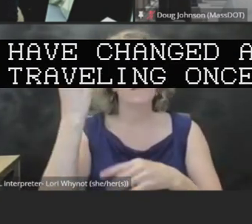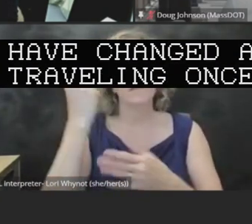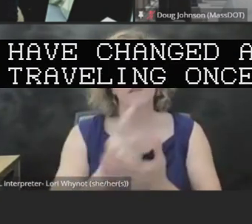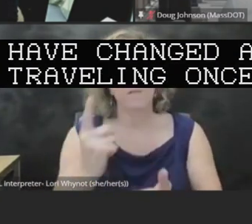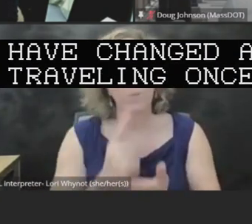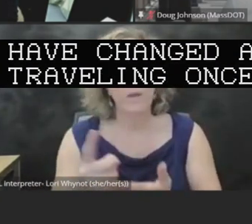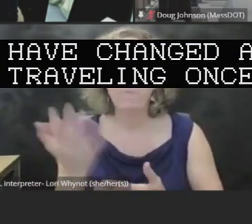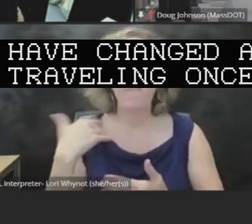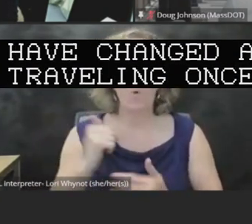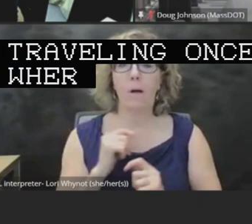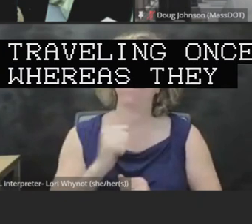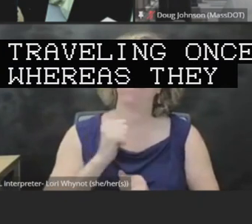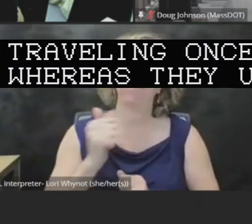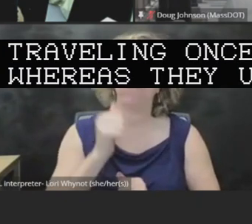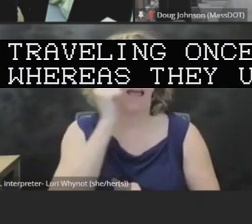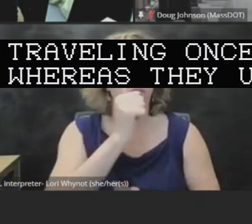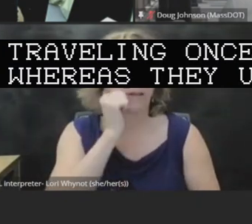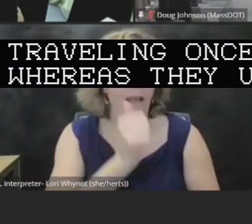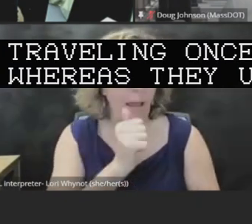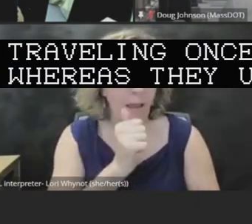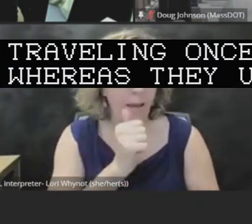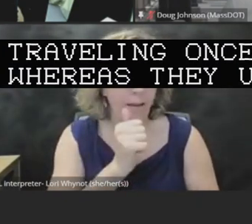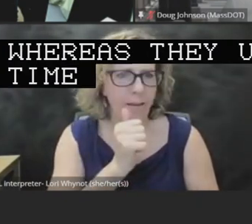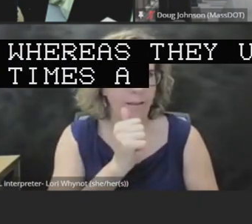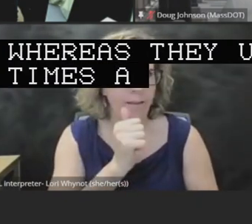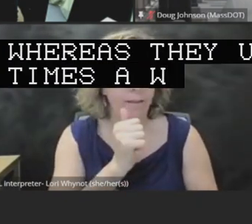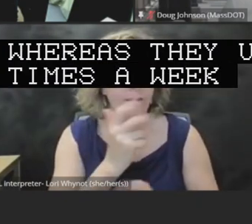travel five times a week for those commute jobs.